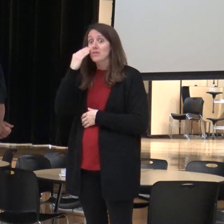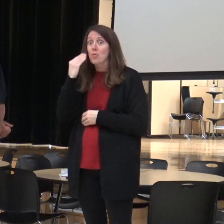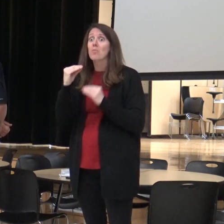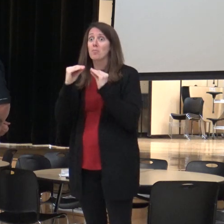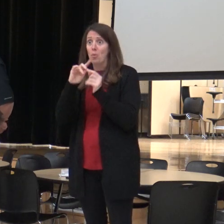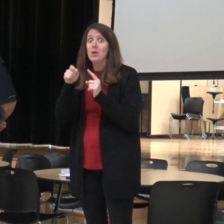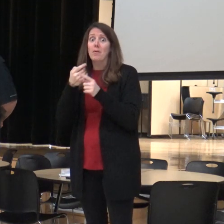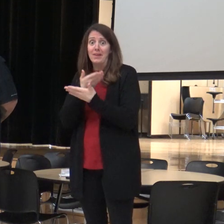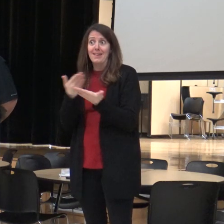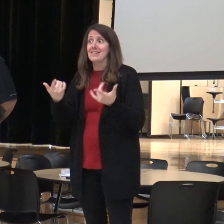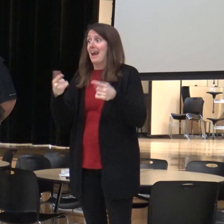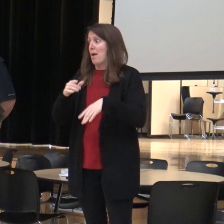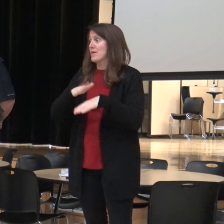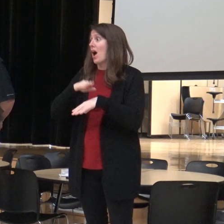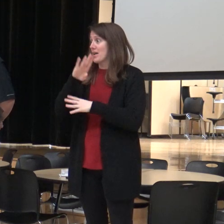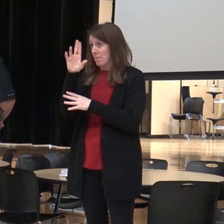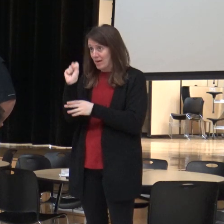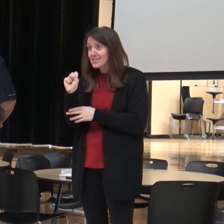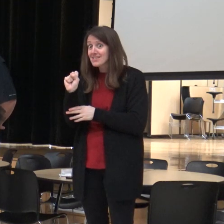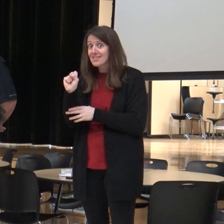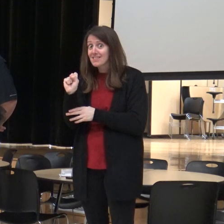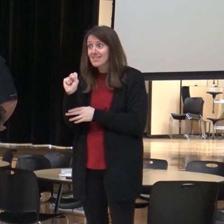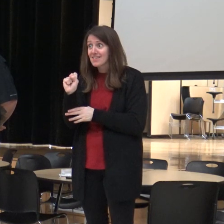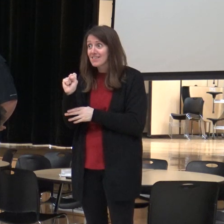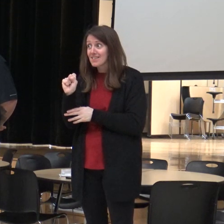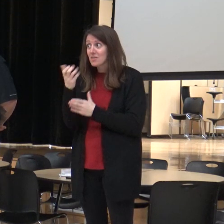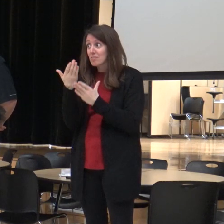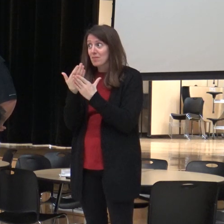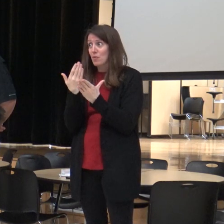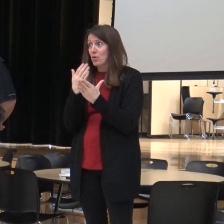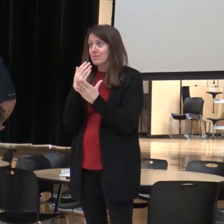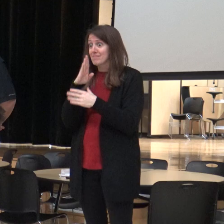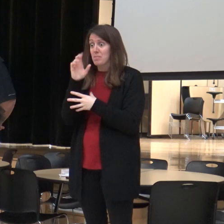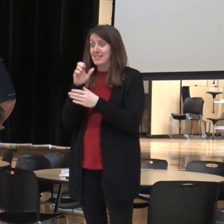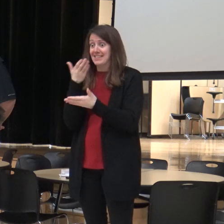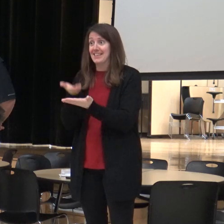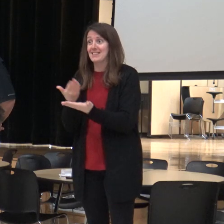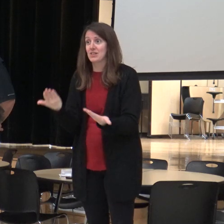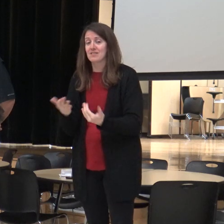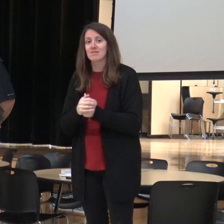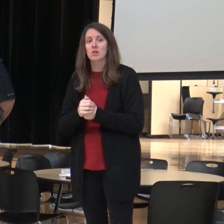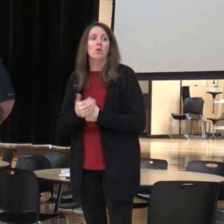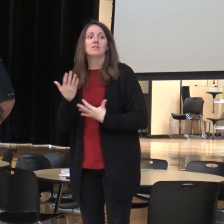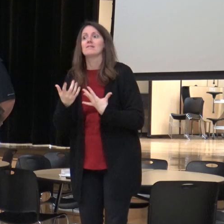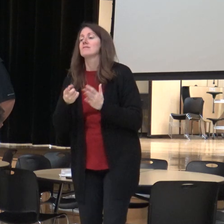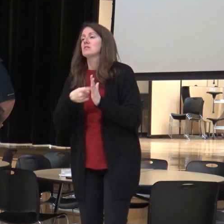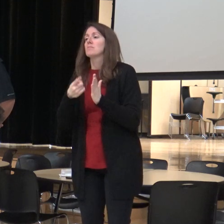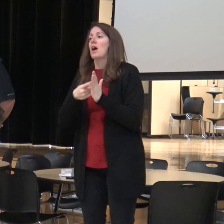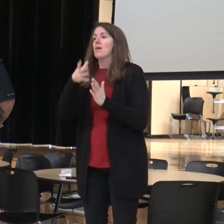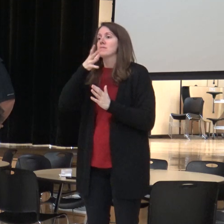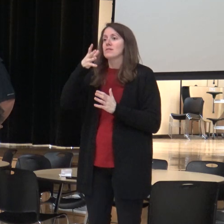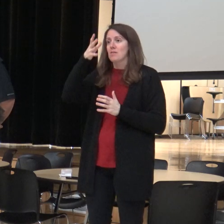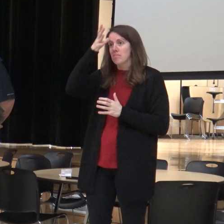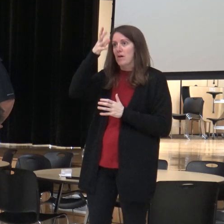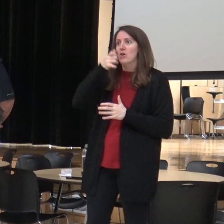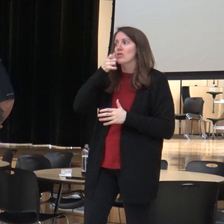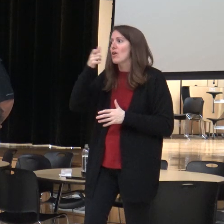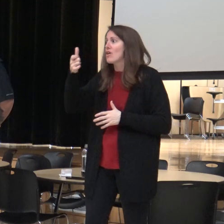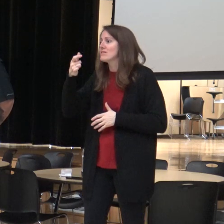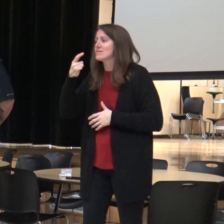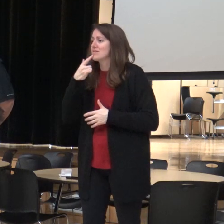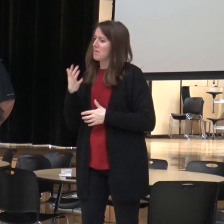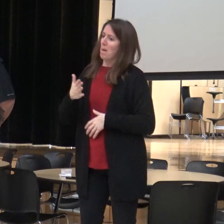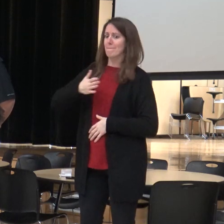before. Kids, we typically find out a kid or a parent called and just said, my kid just called and the bus is stuck in so-and-so's